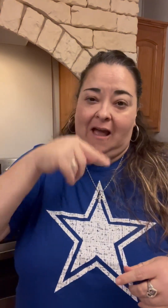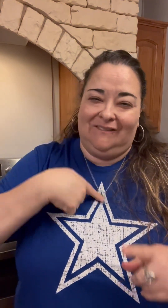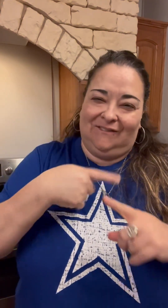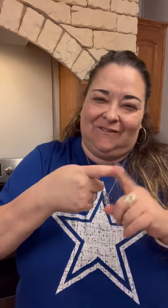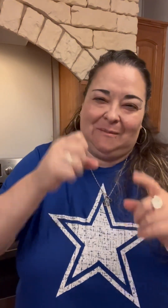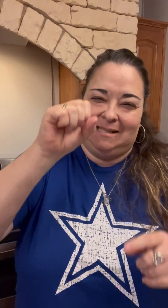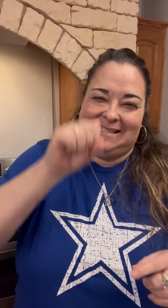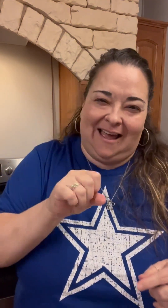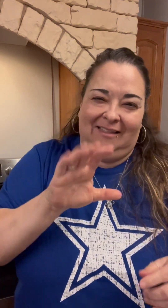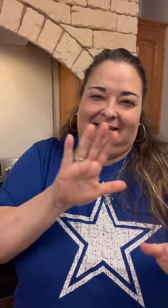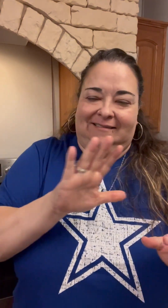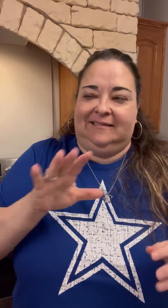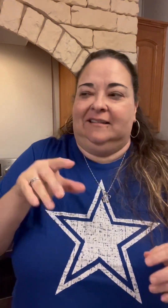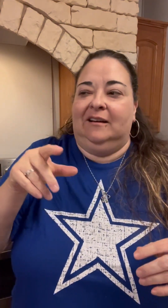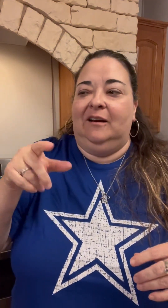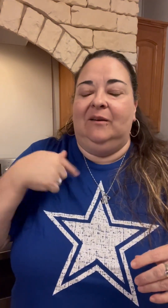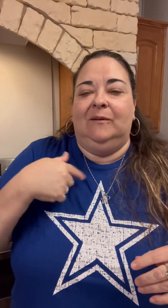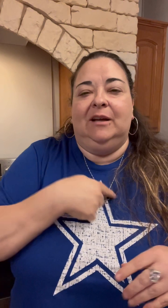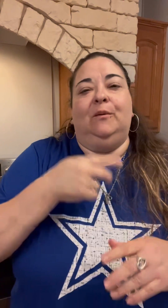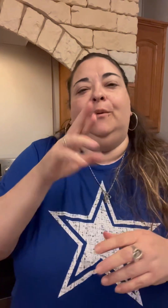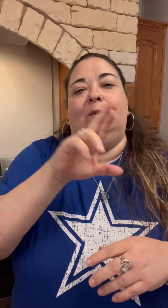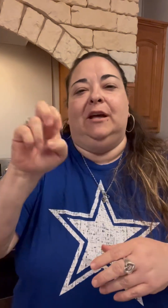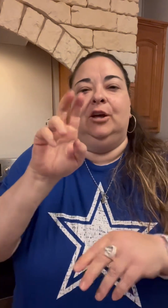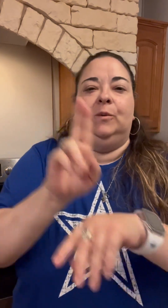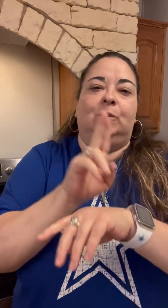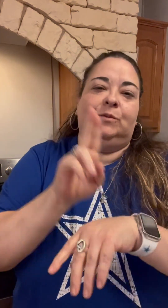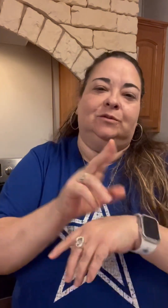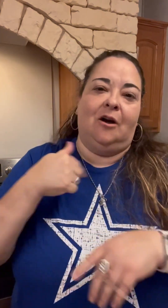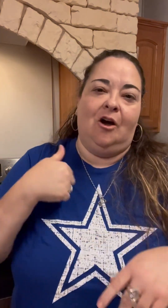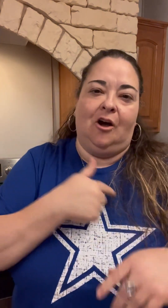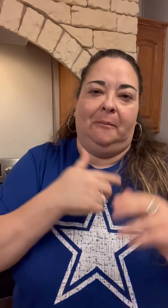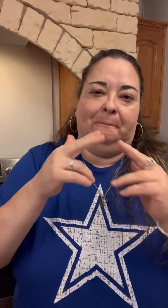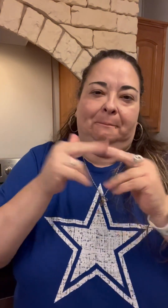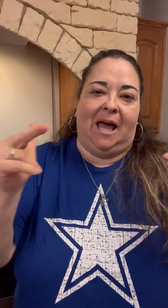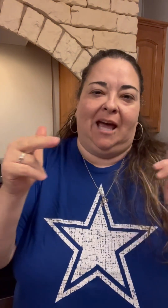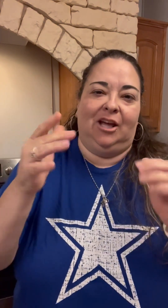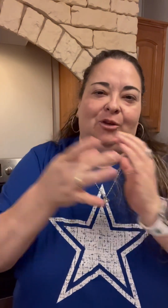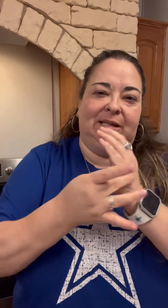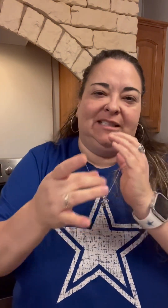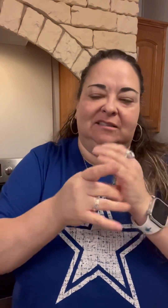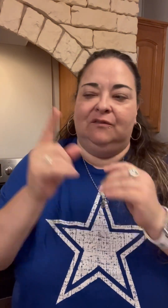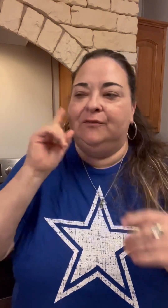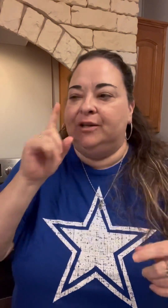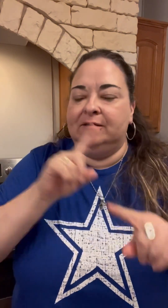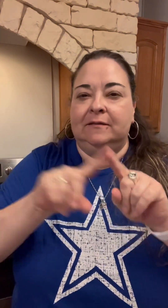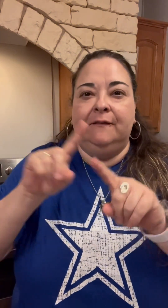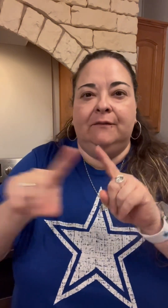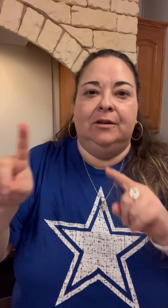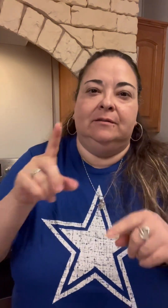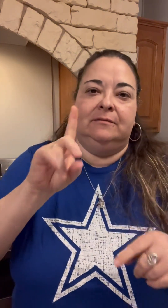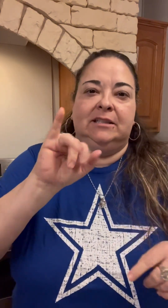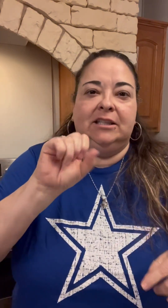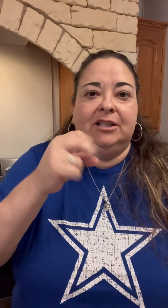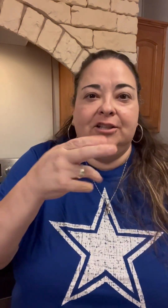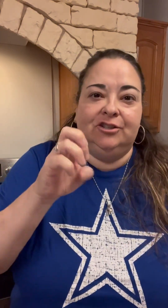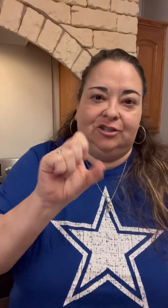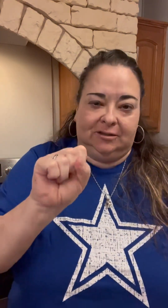for me, I know I'm from the South, y'all, but we're going to reuse that bacon grease, and we can use it